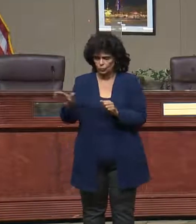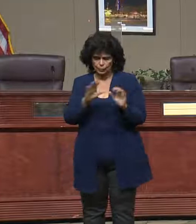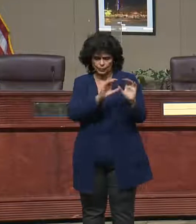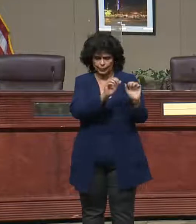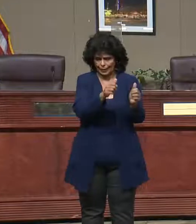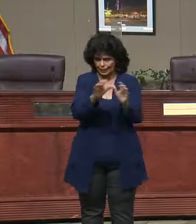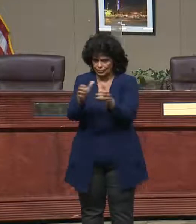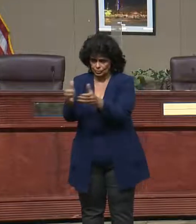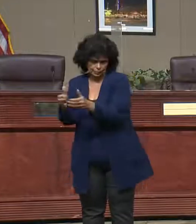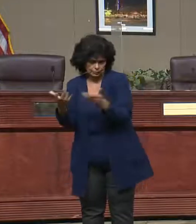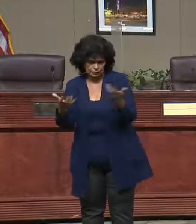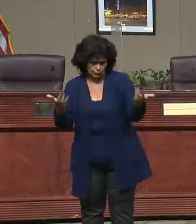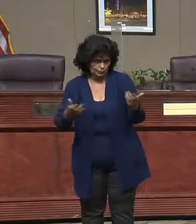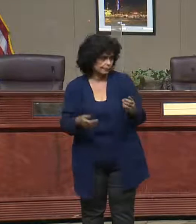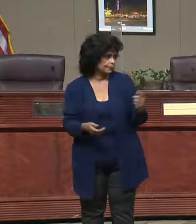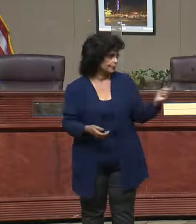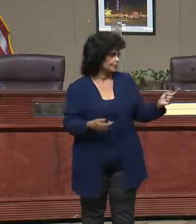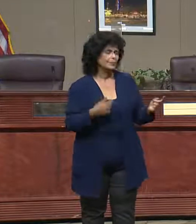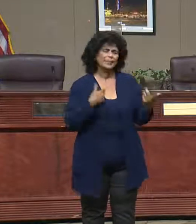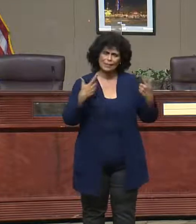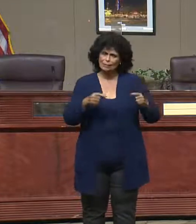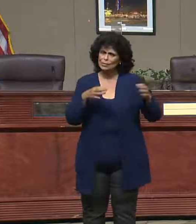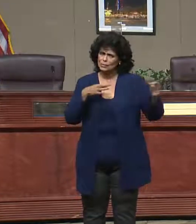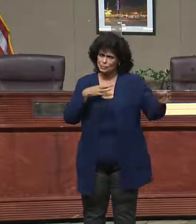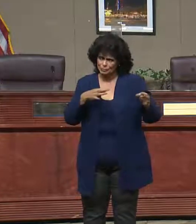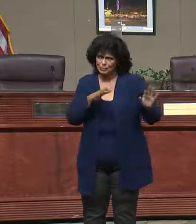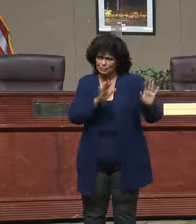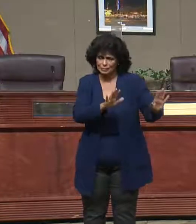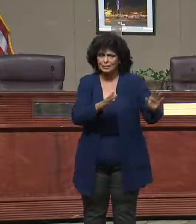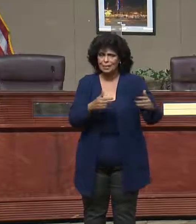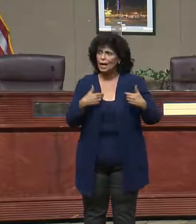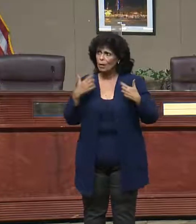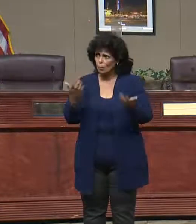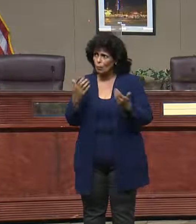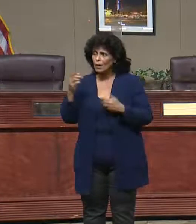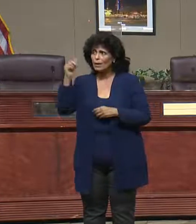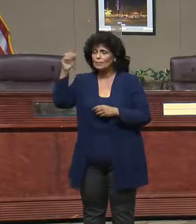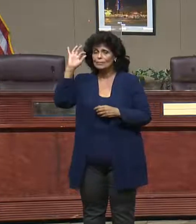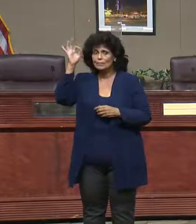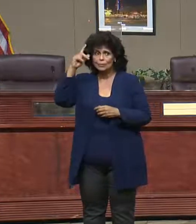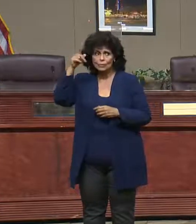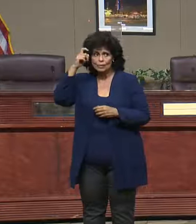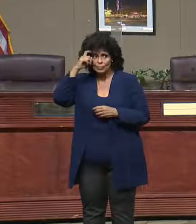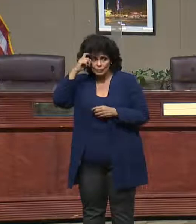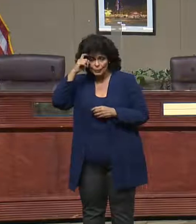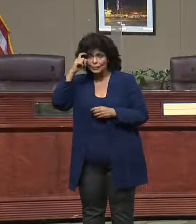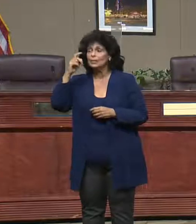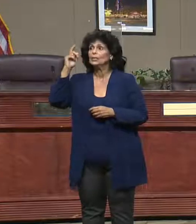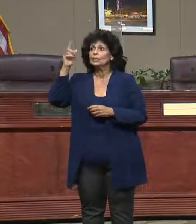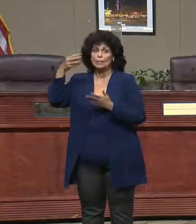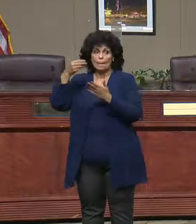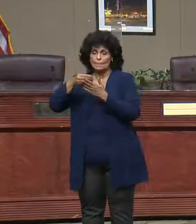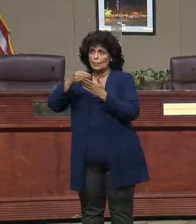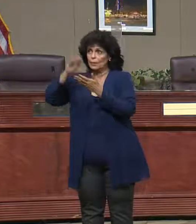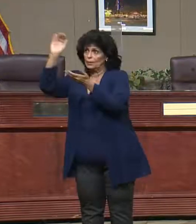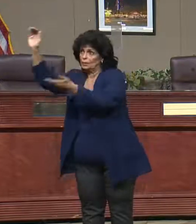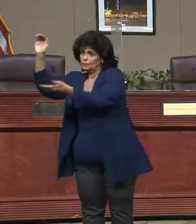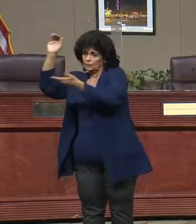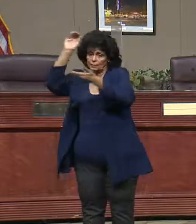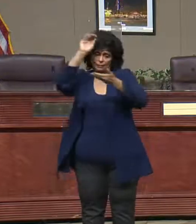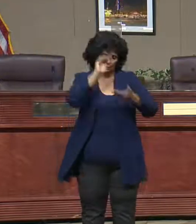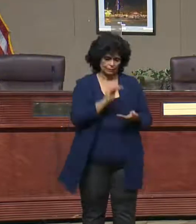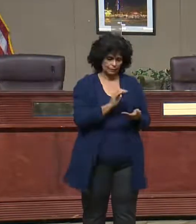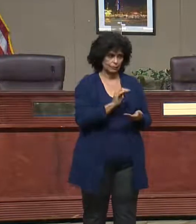I've tried to be clear that I want the federal government to provide direct allocations to our local governments so that we